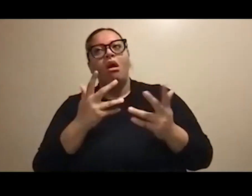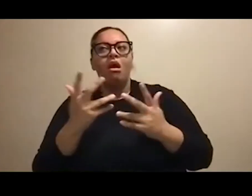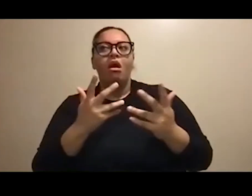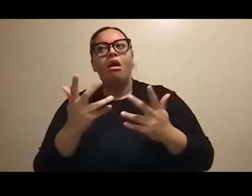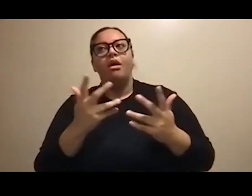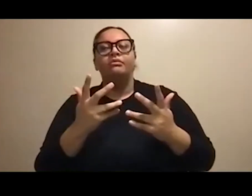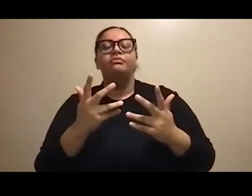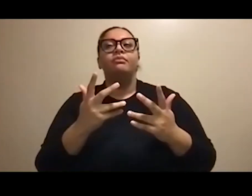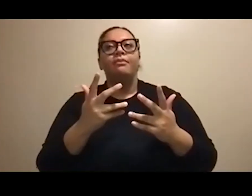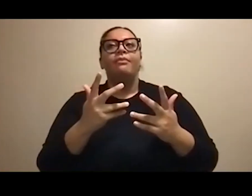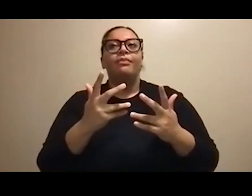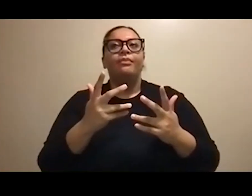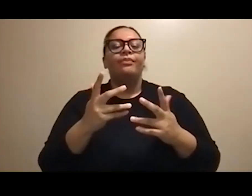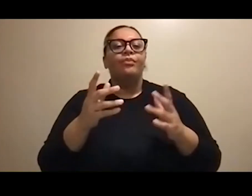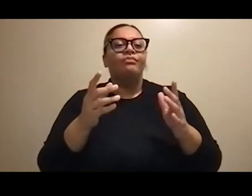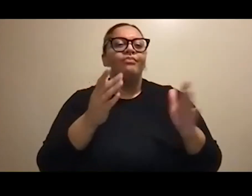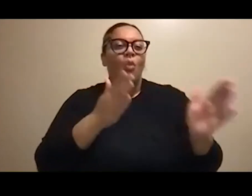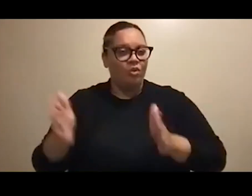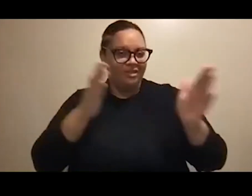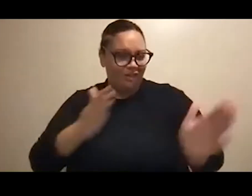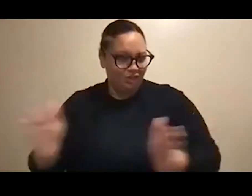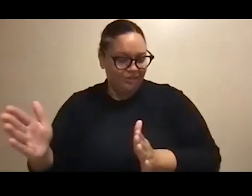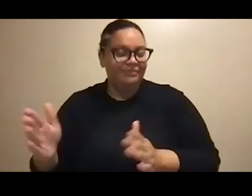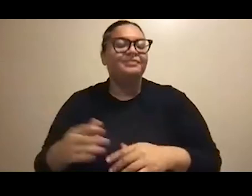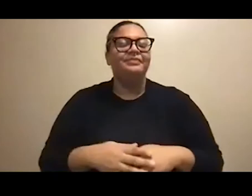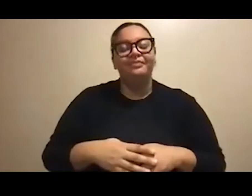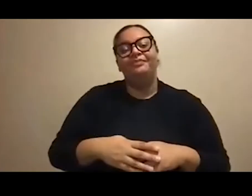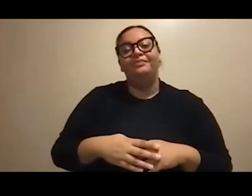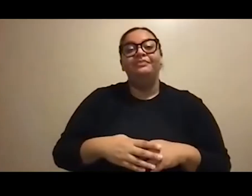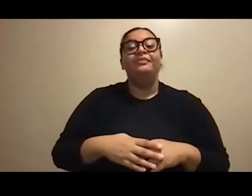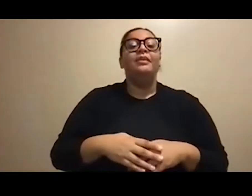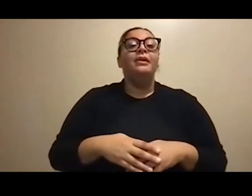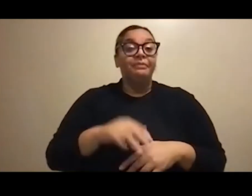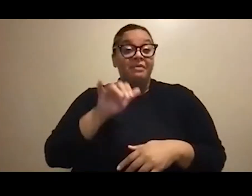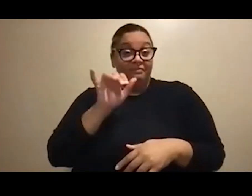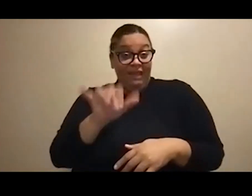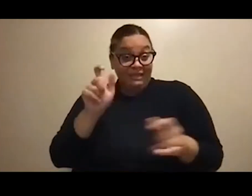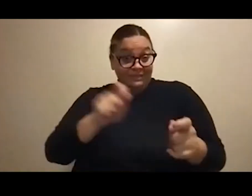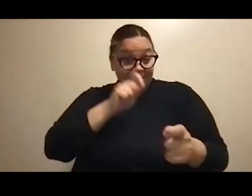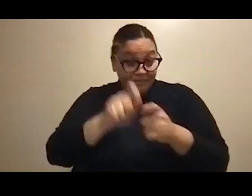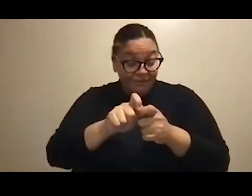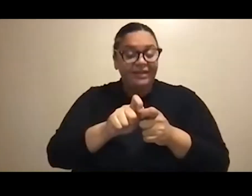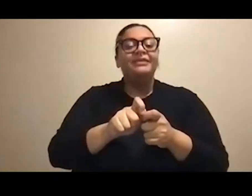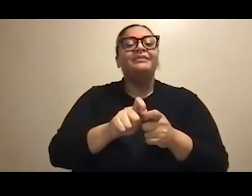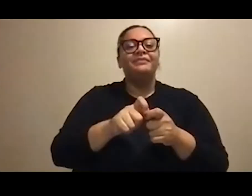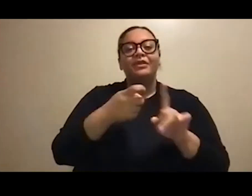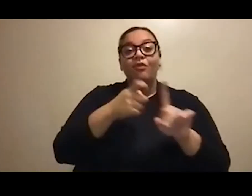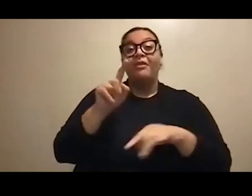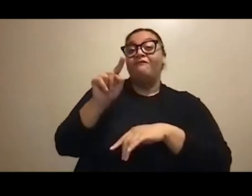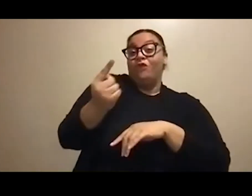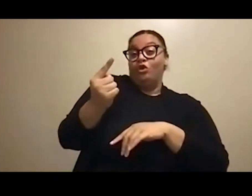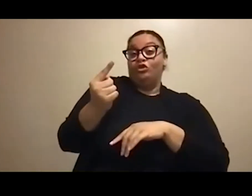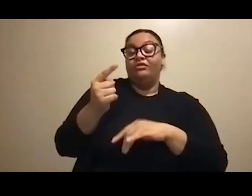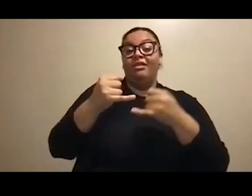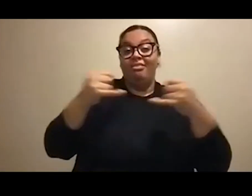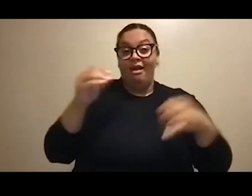the preamble of the United States Constitution. It's the first line of the Constitution, the preamble.